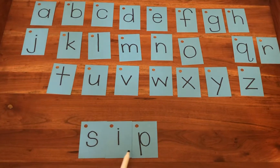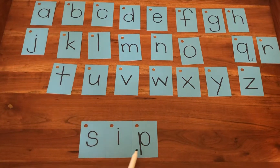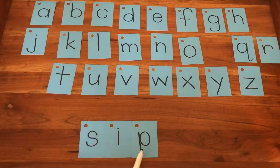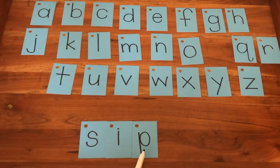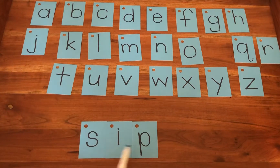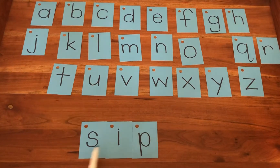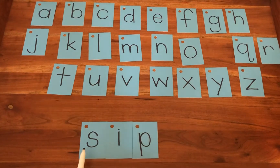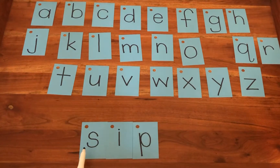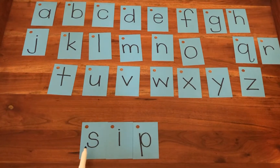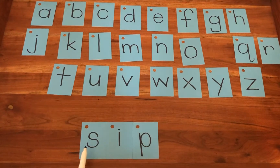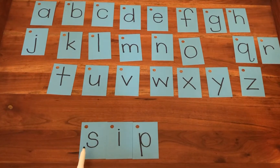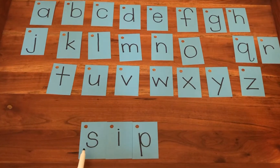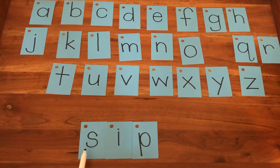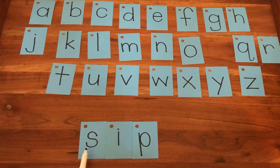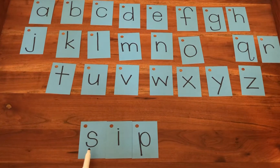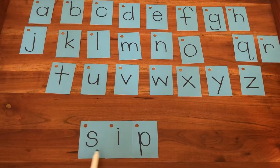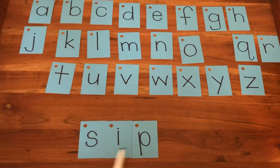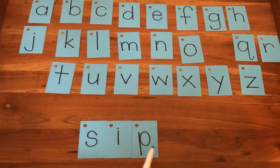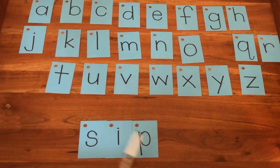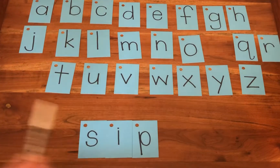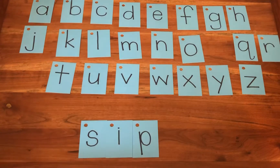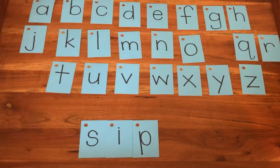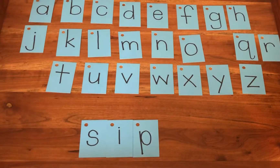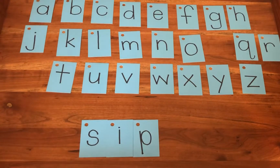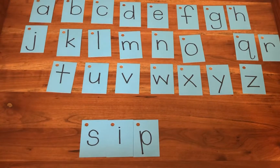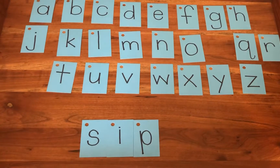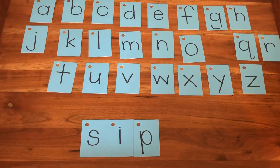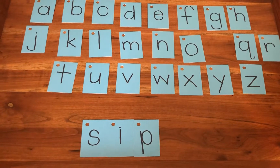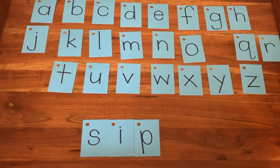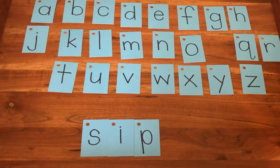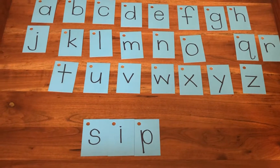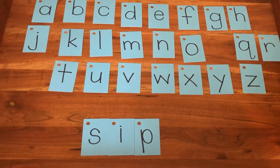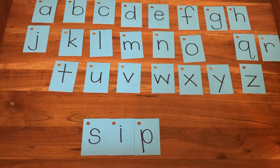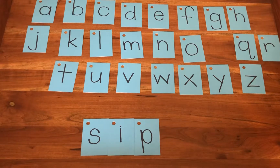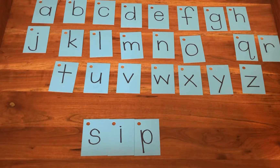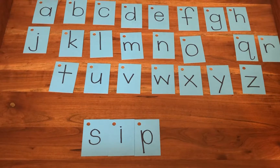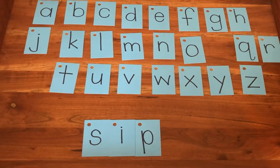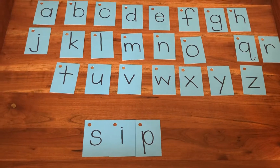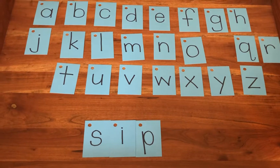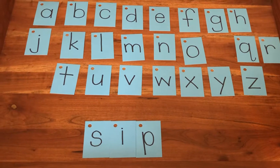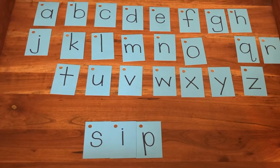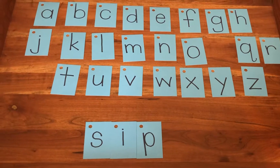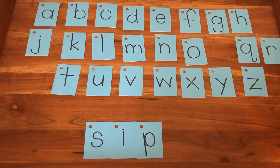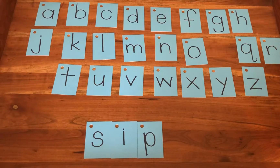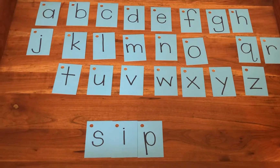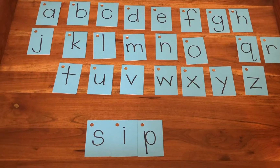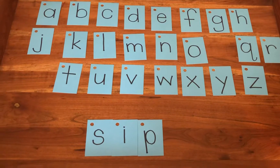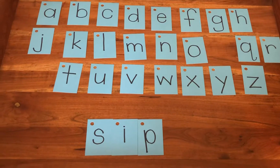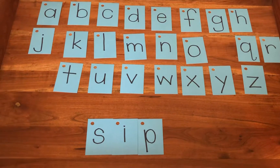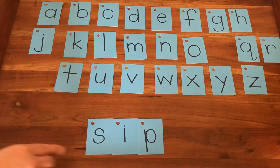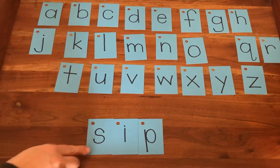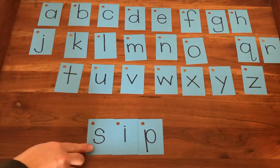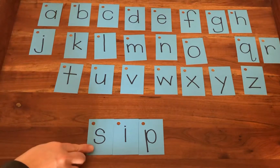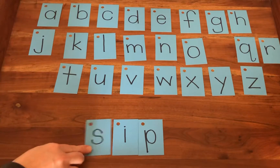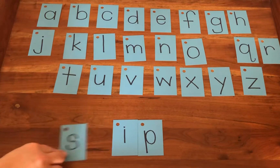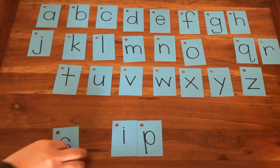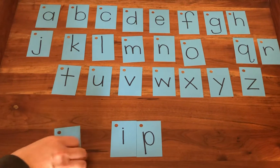sip, sip. I took a sip of lemonade. Now put your